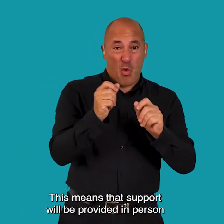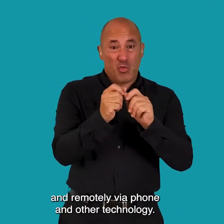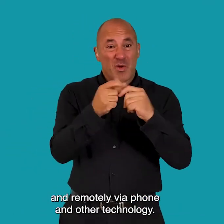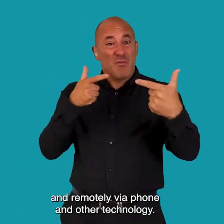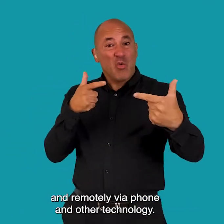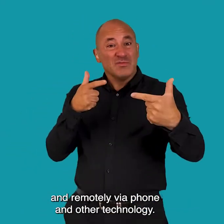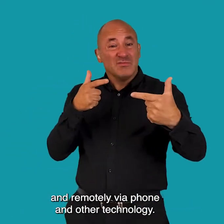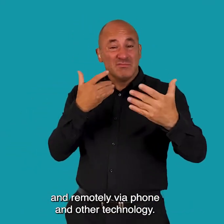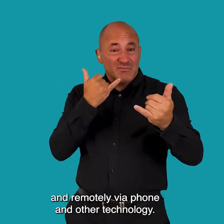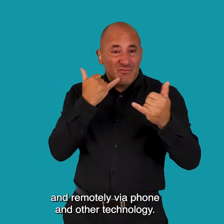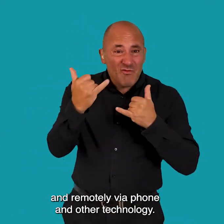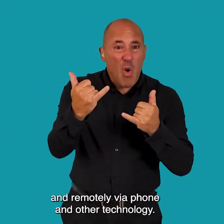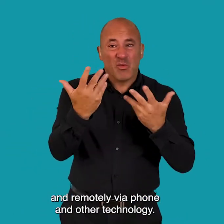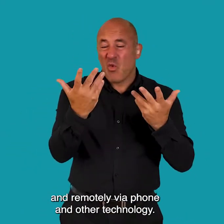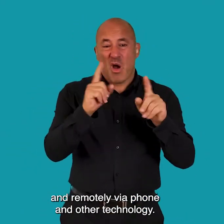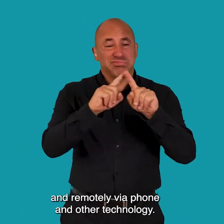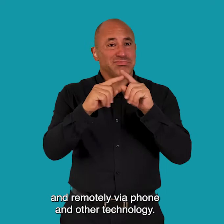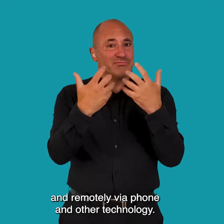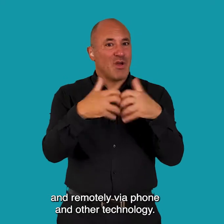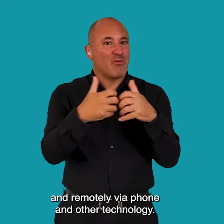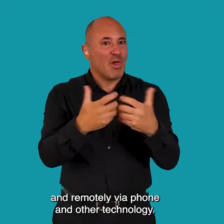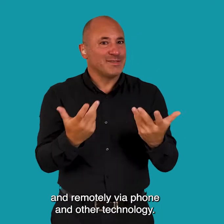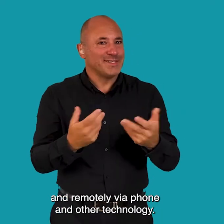and remotely via phone and other technology.